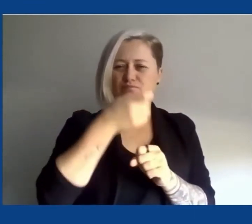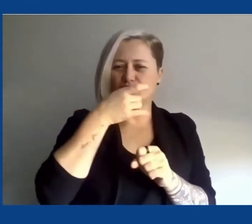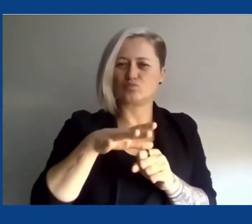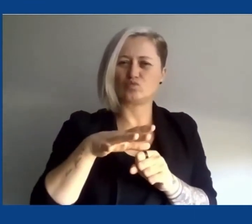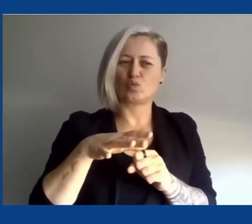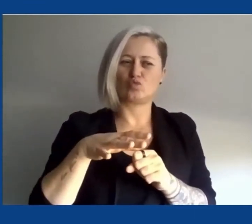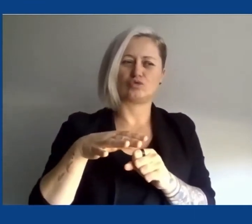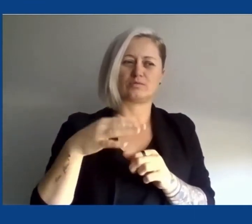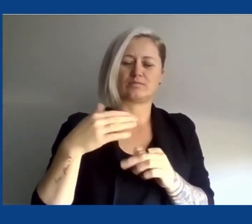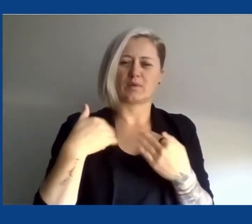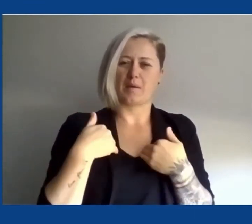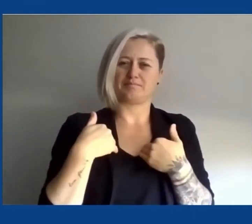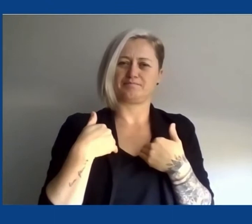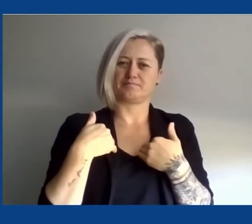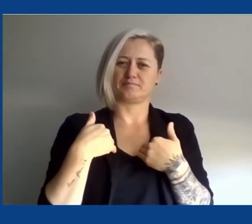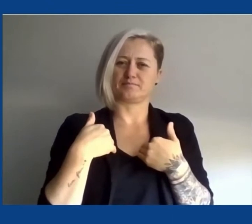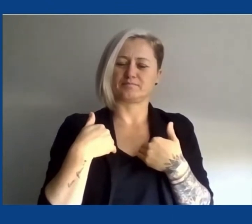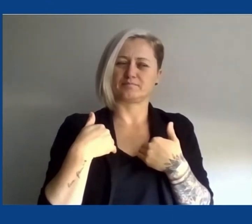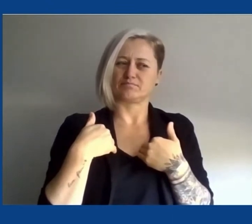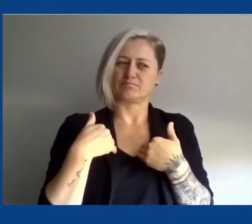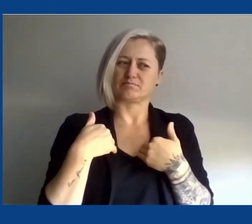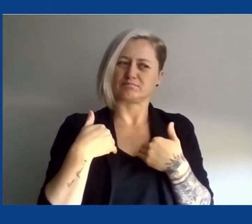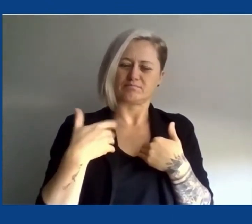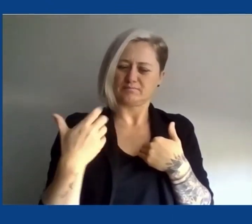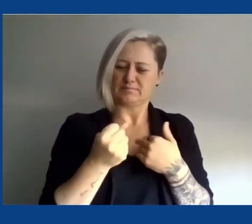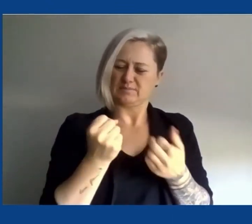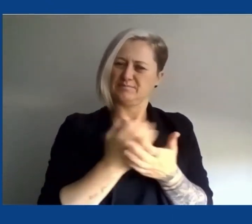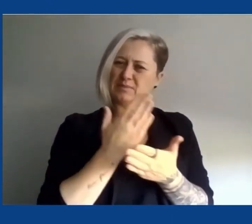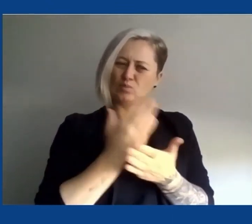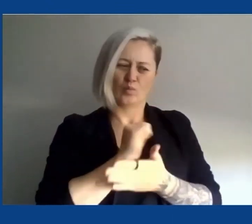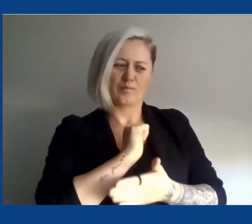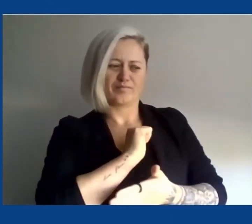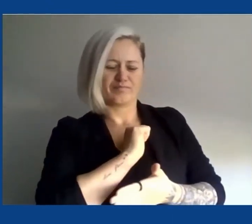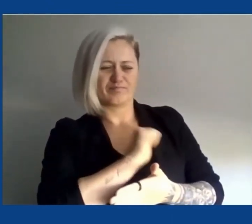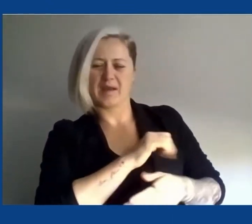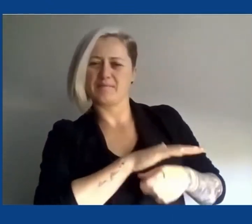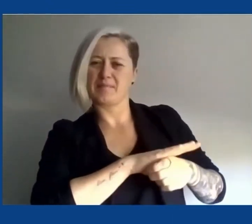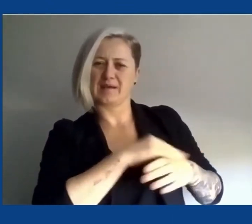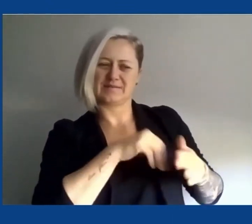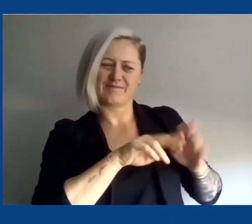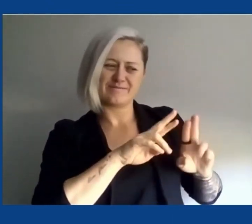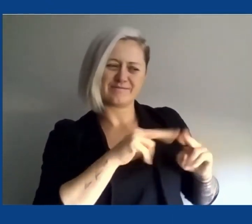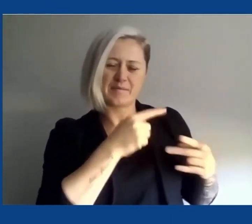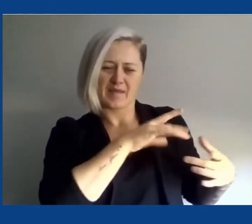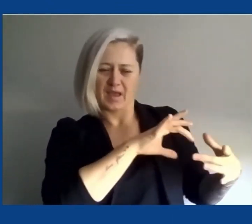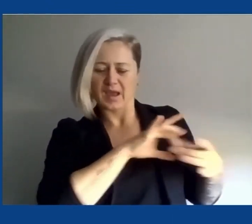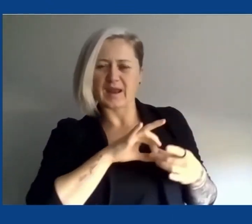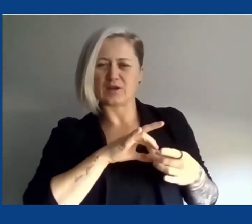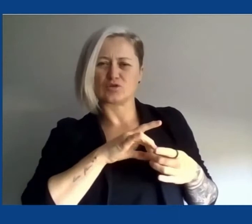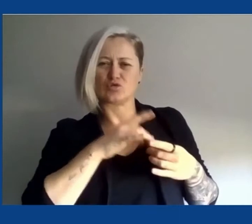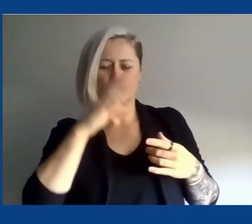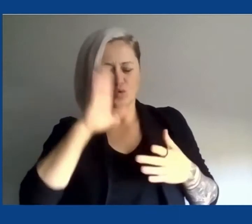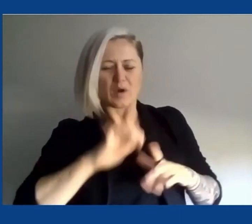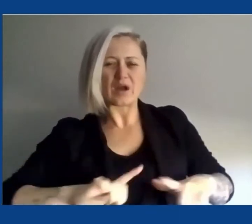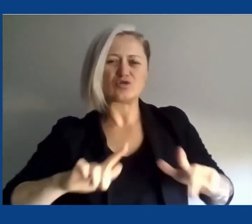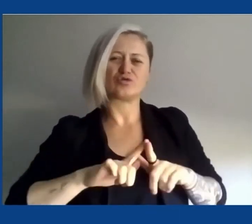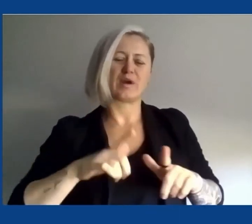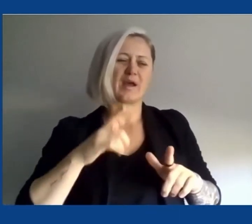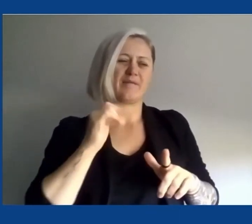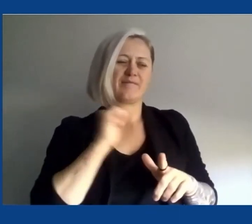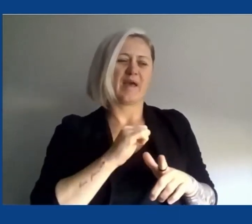know, I'm obligated to make sure their place in family, their connection to country, and their cultural obligations. It's